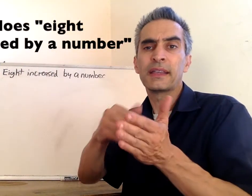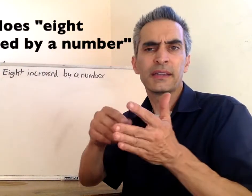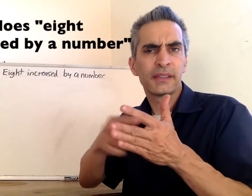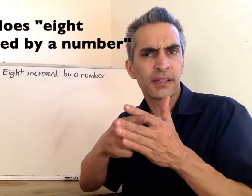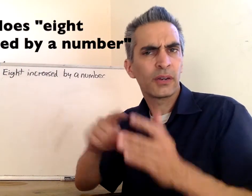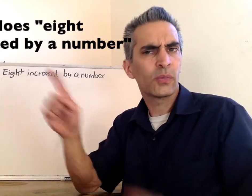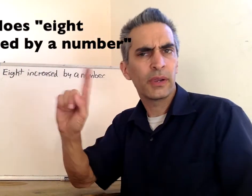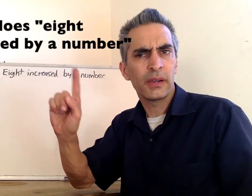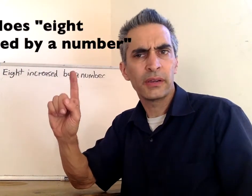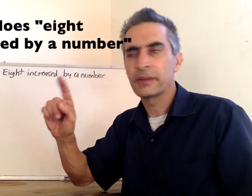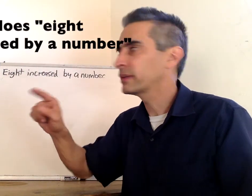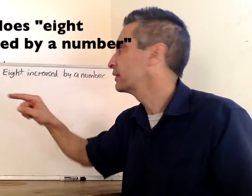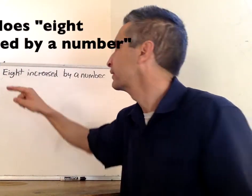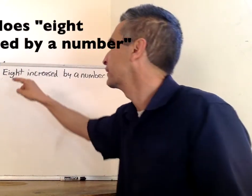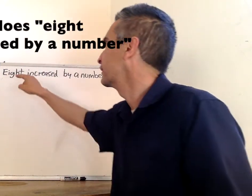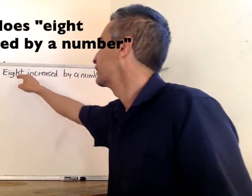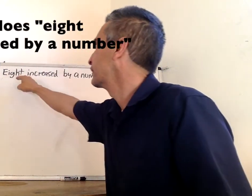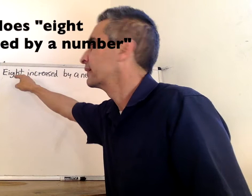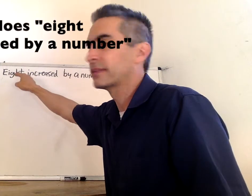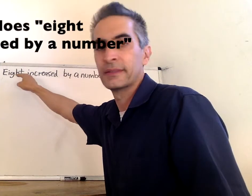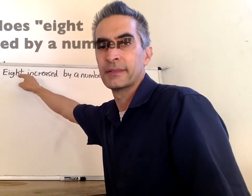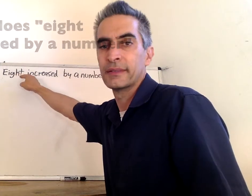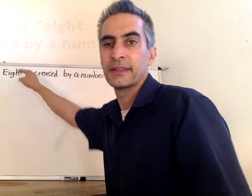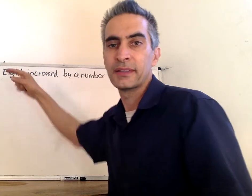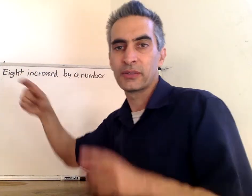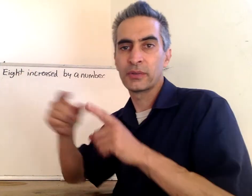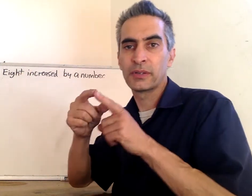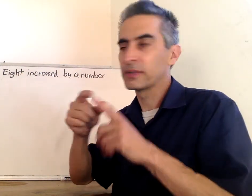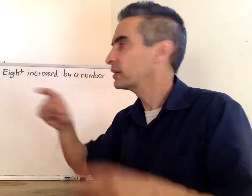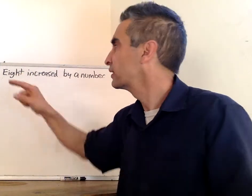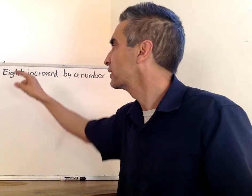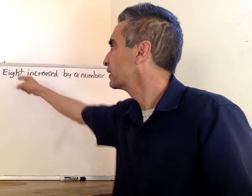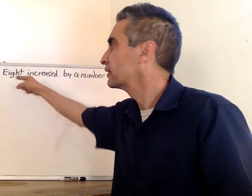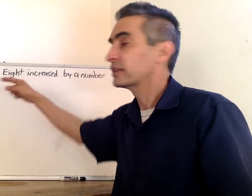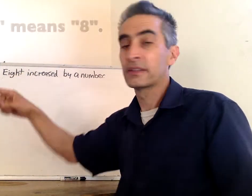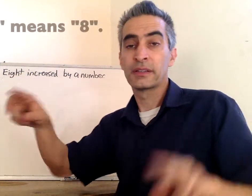Again, where do we start? This word right here. This word